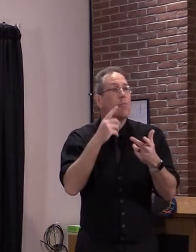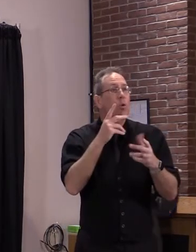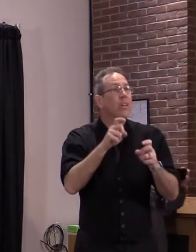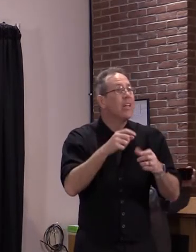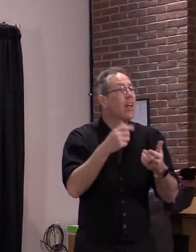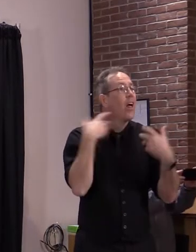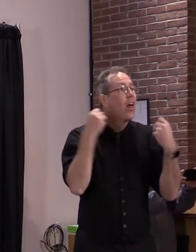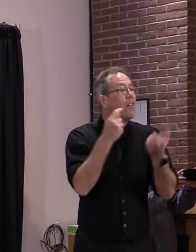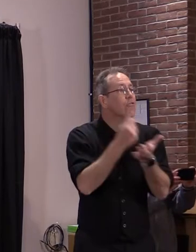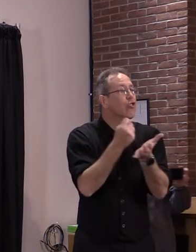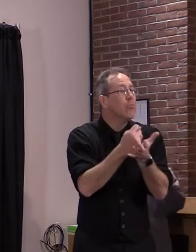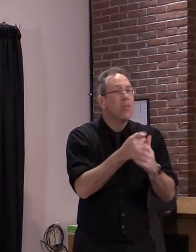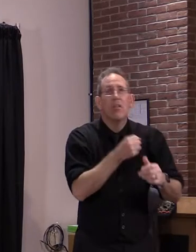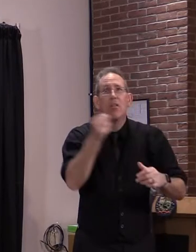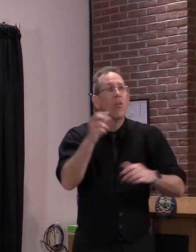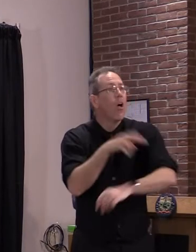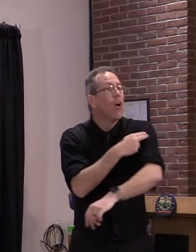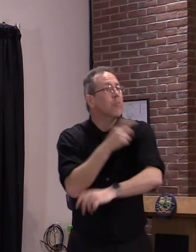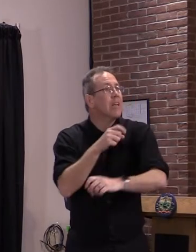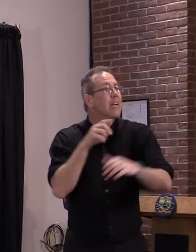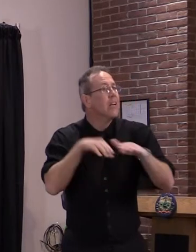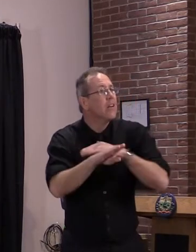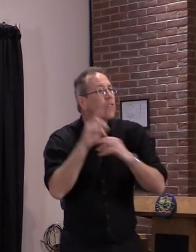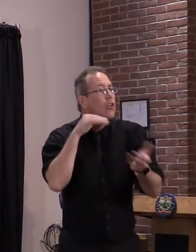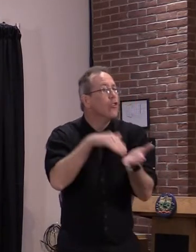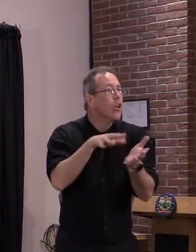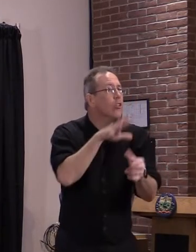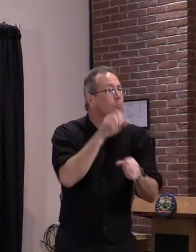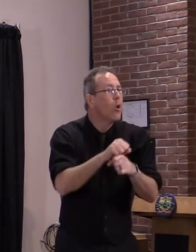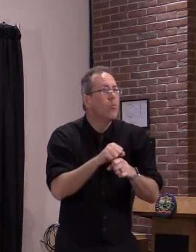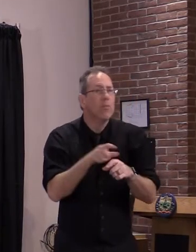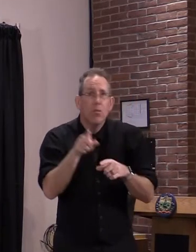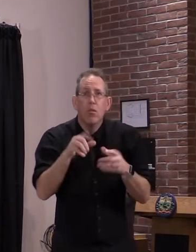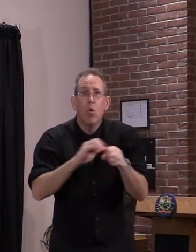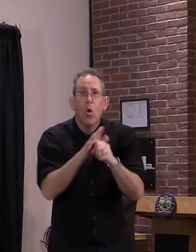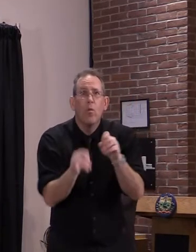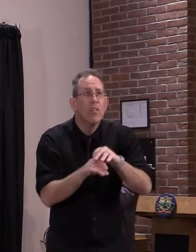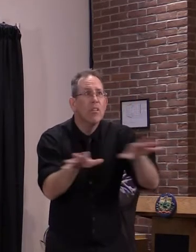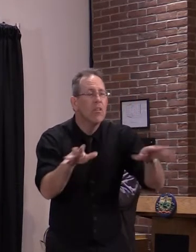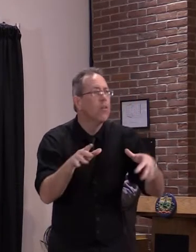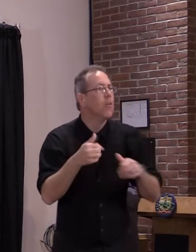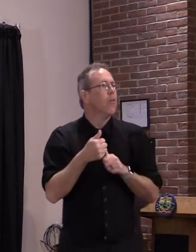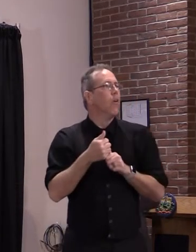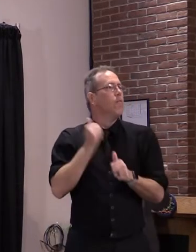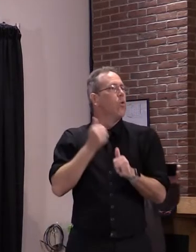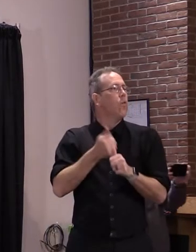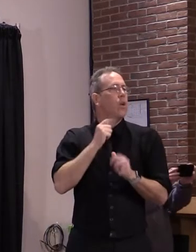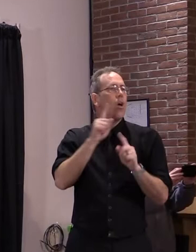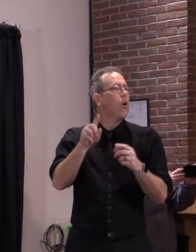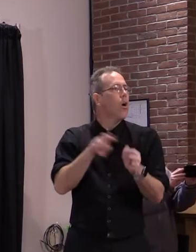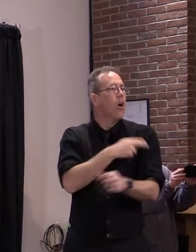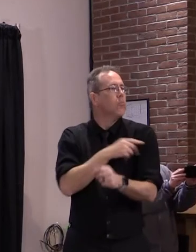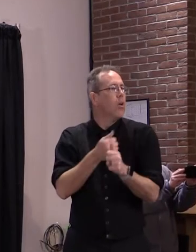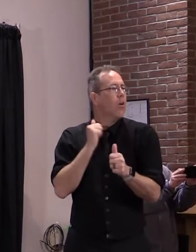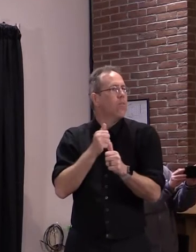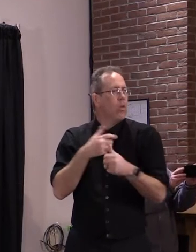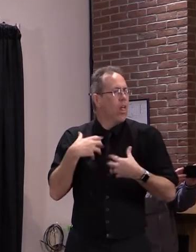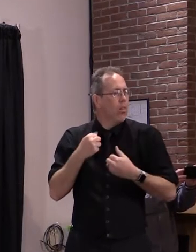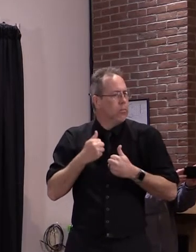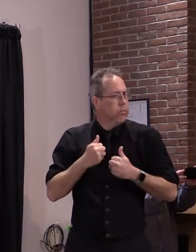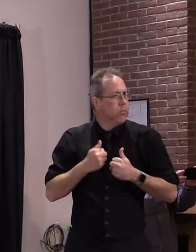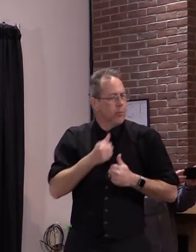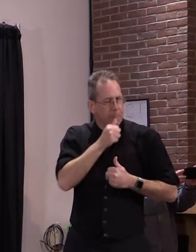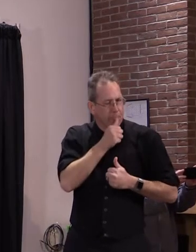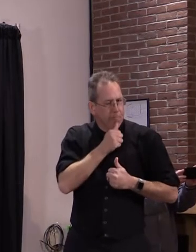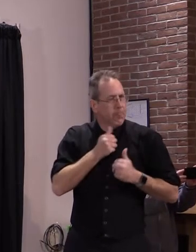habits, on numerous aspects of our existence. So I think we need to be very humble